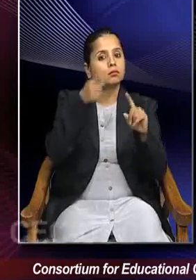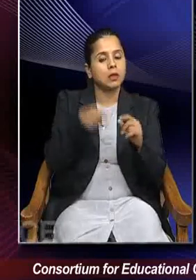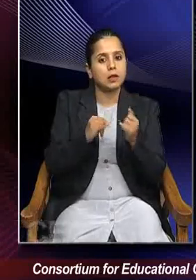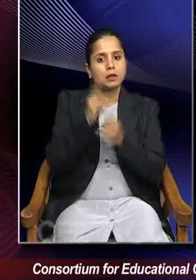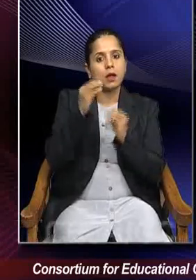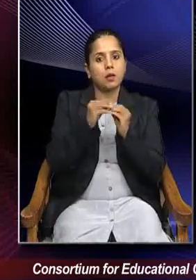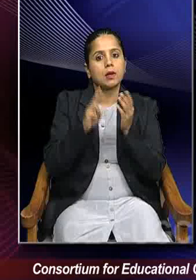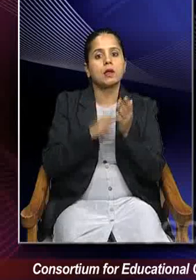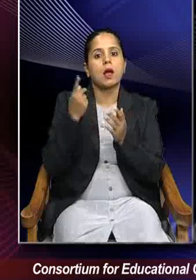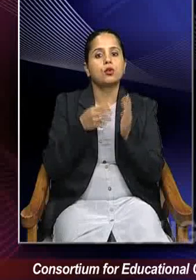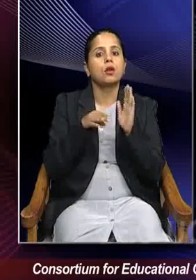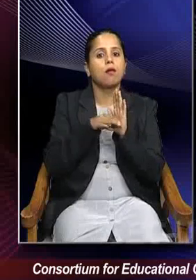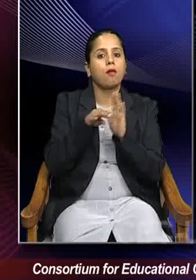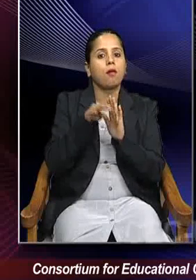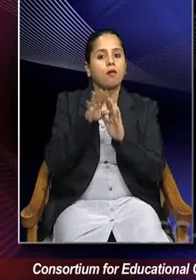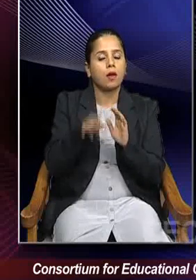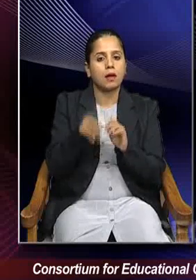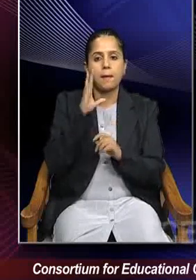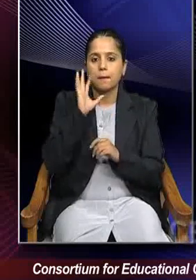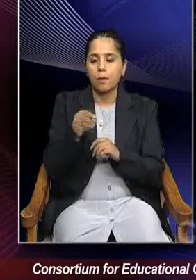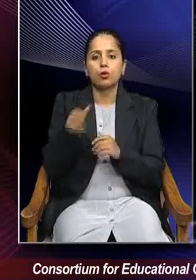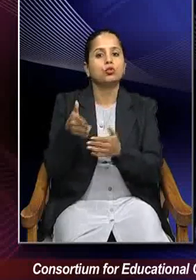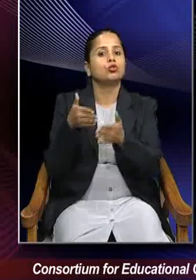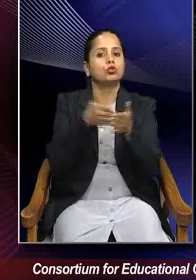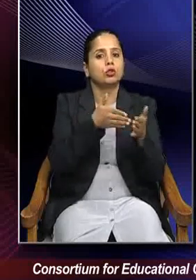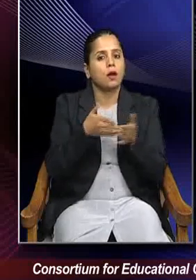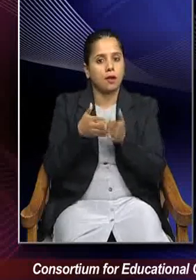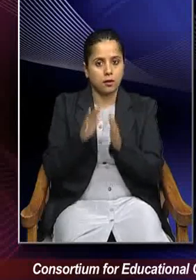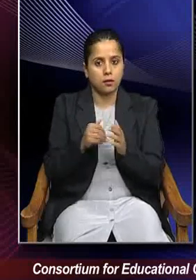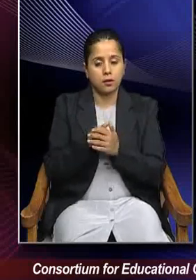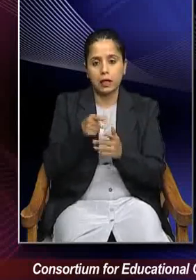level becomes a critical challenge. And so therefore